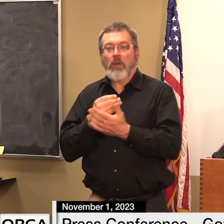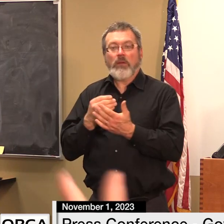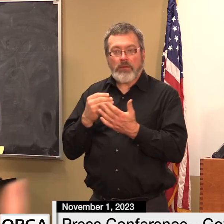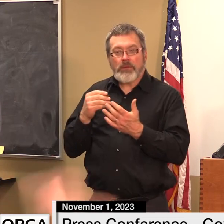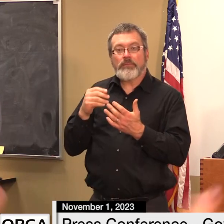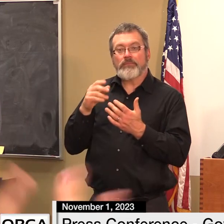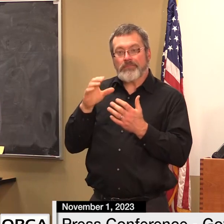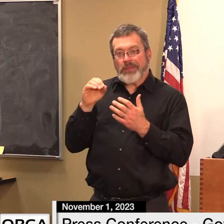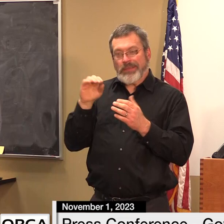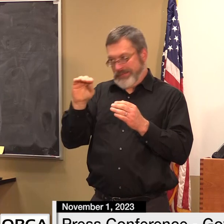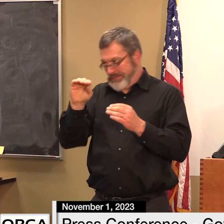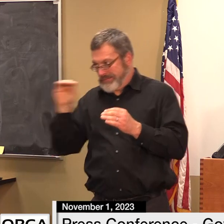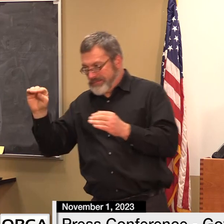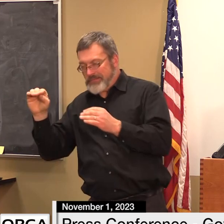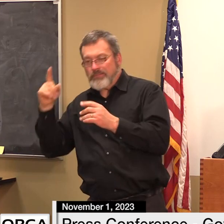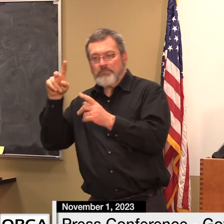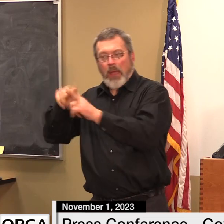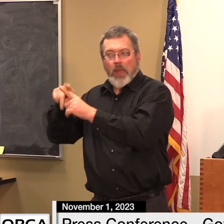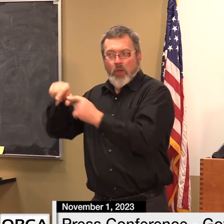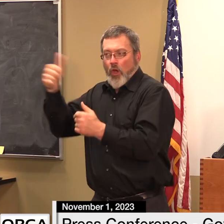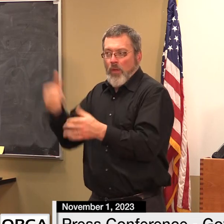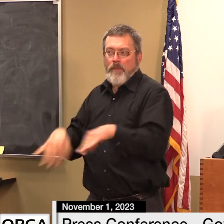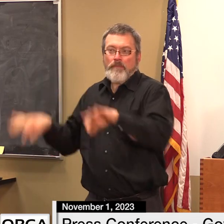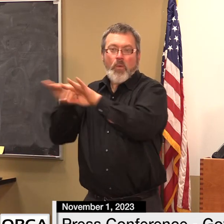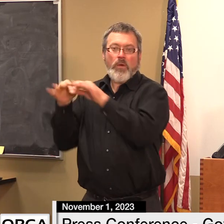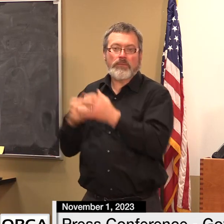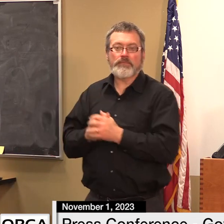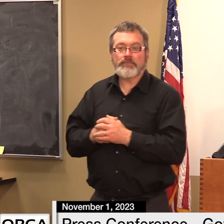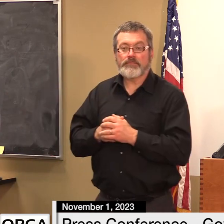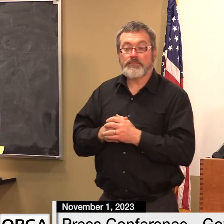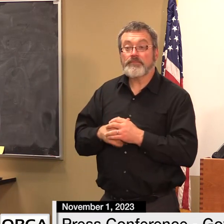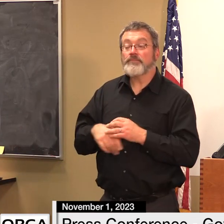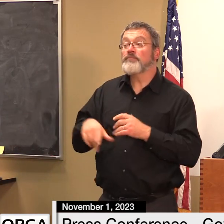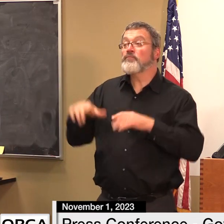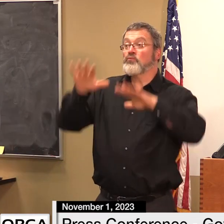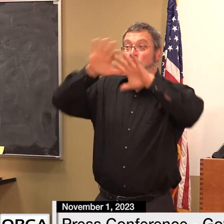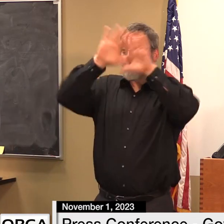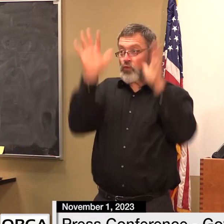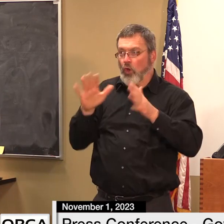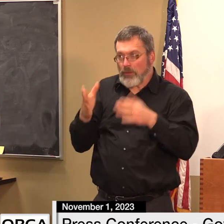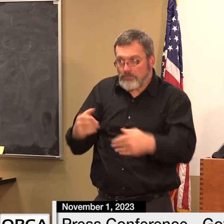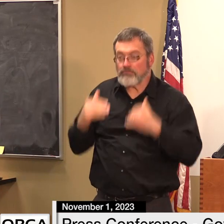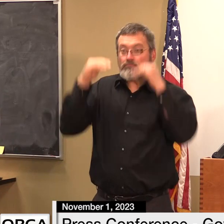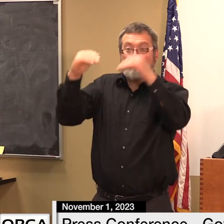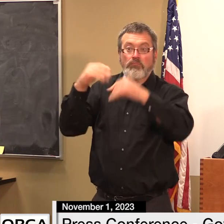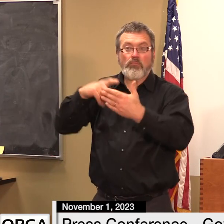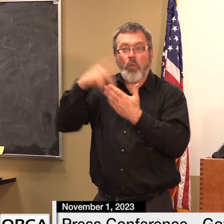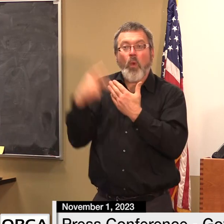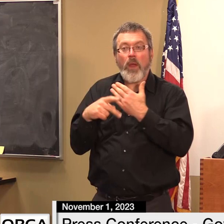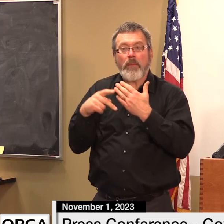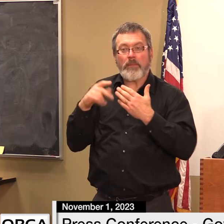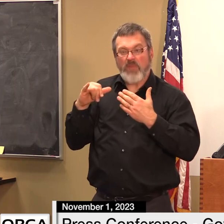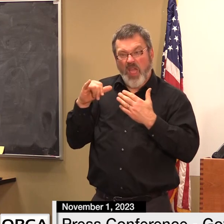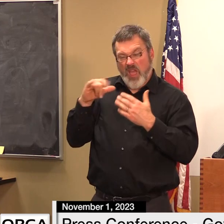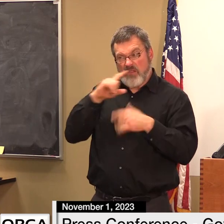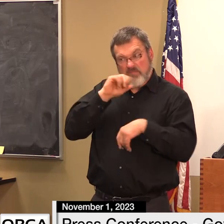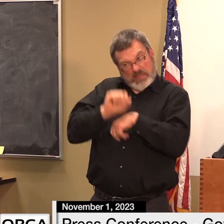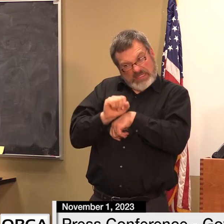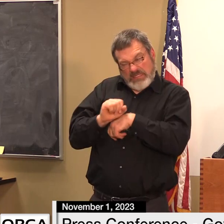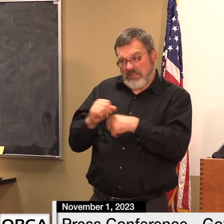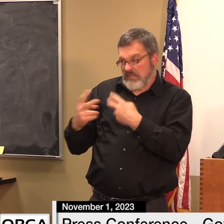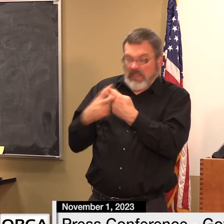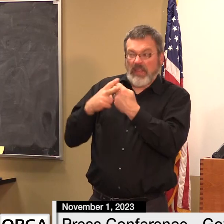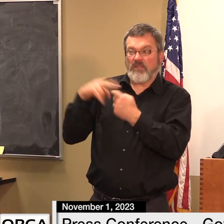life. The weatherization program, on average, saves 30% of a household's energy usage each year.